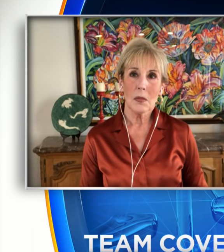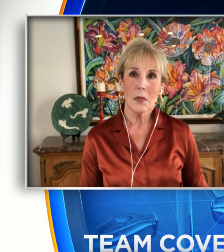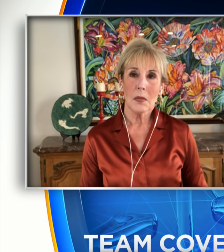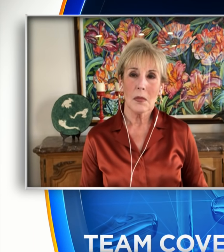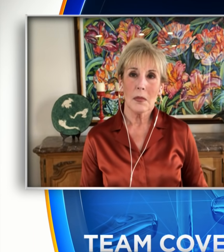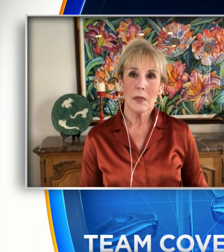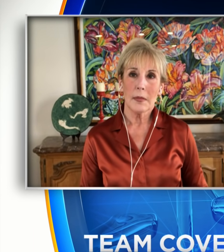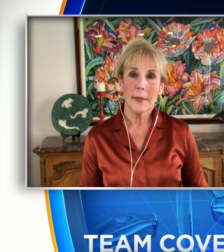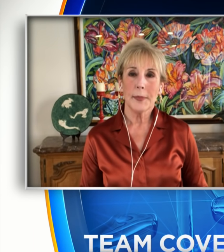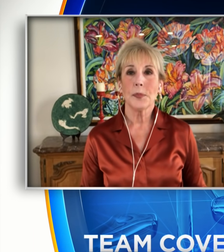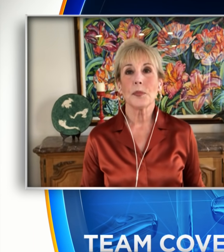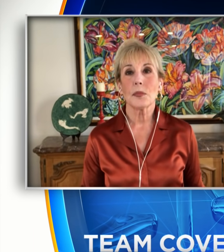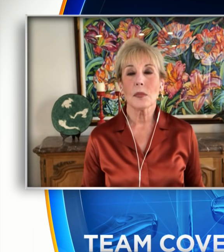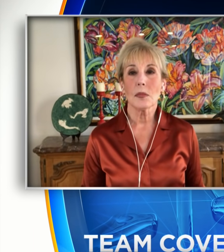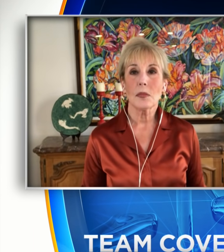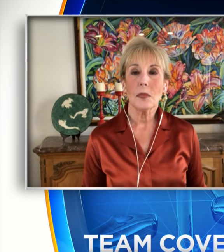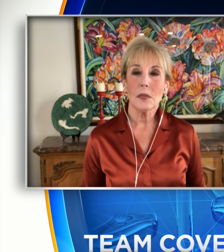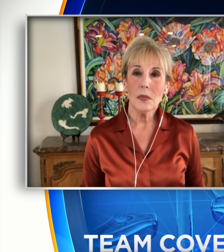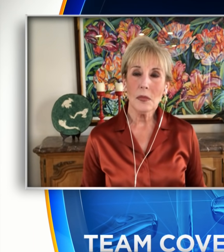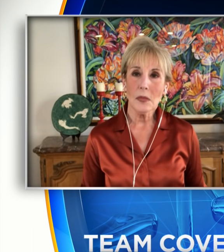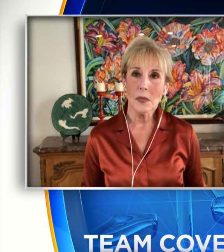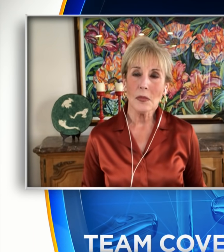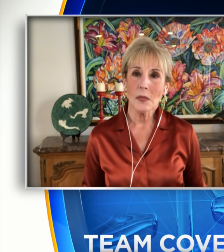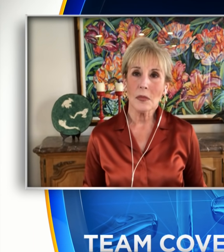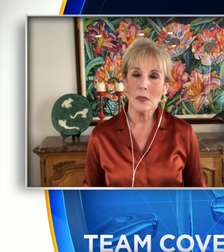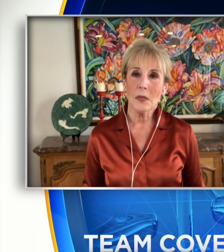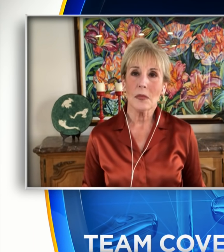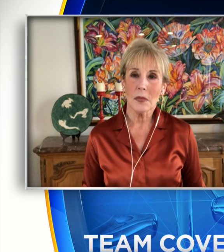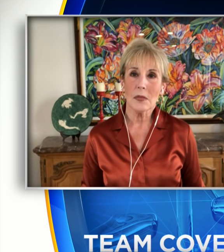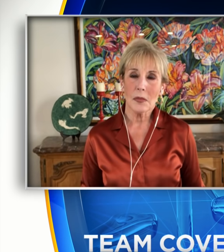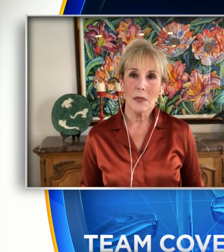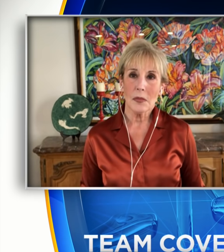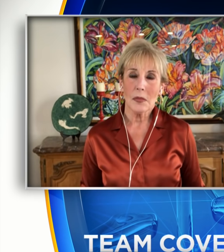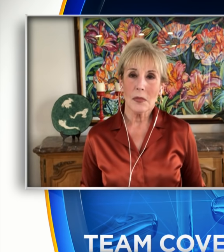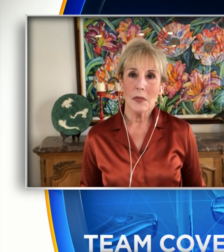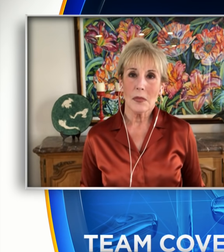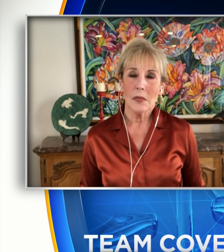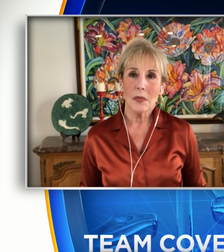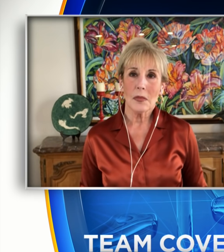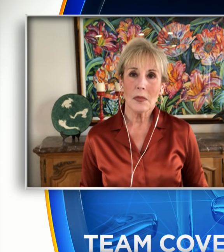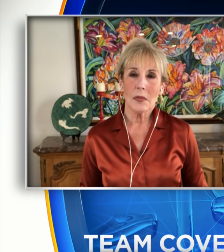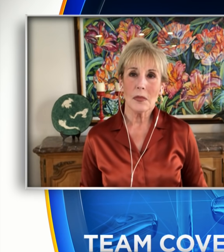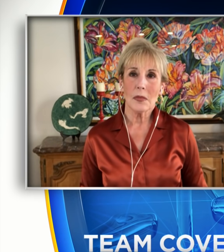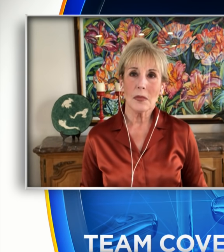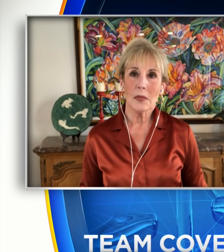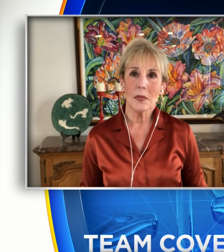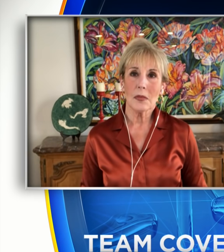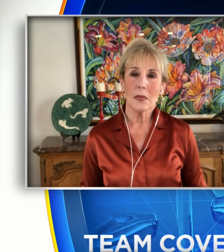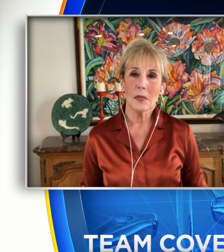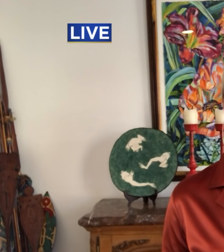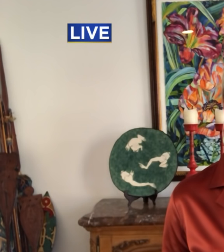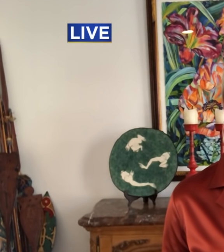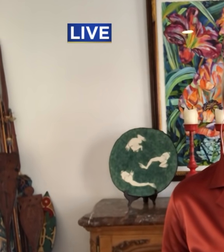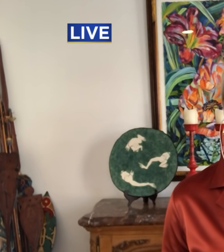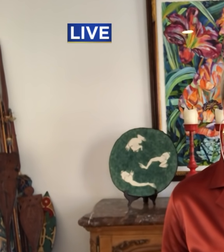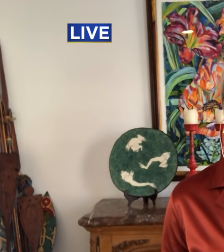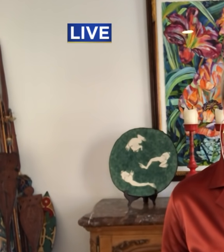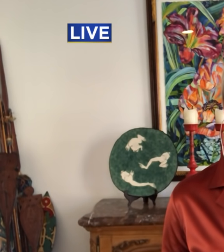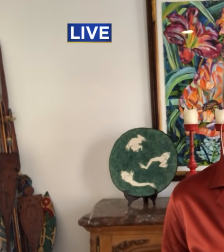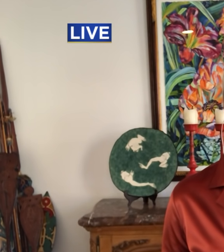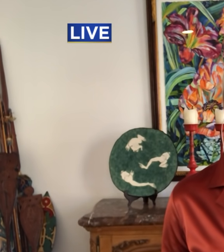also listening and watching with us right now, the governor's news conference. Denise, tell us your thoughts right off the top.